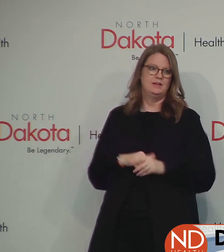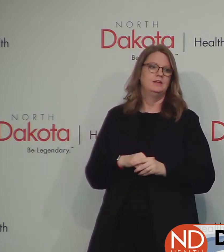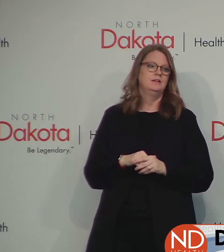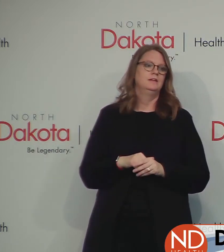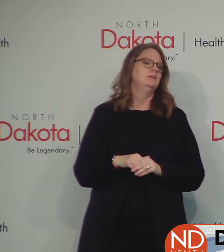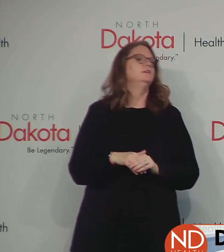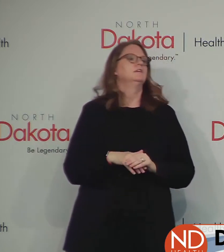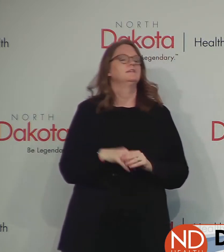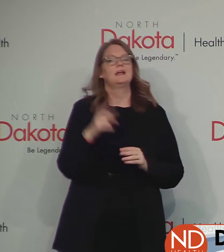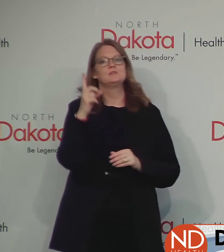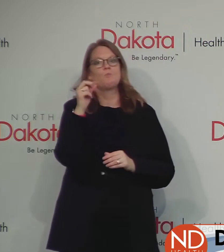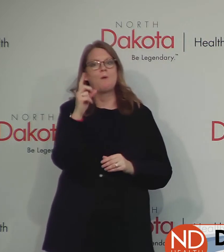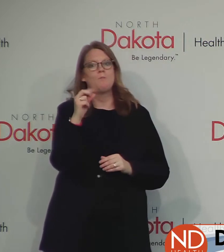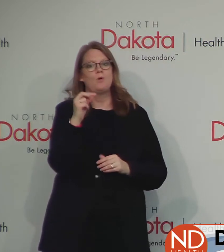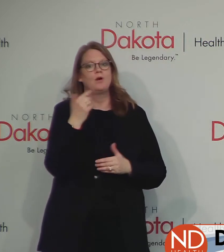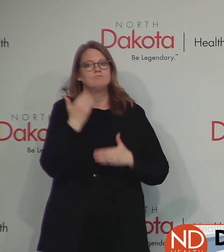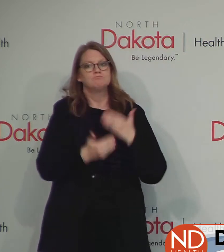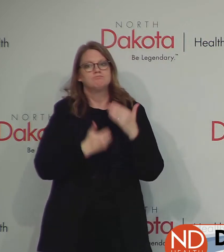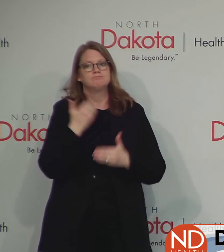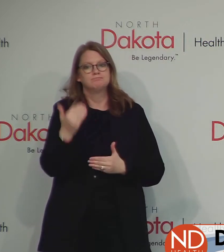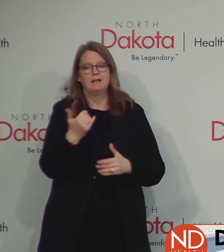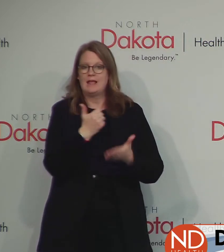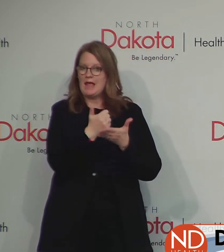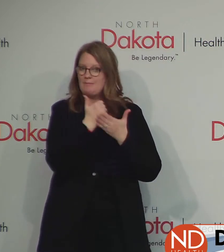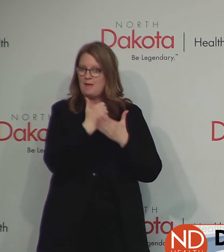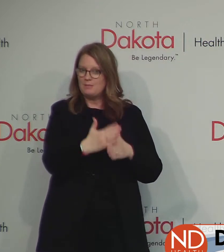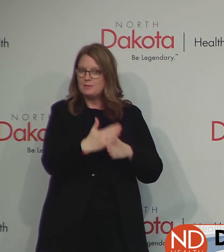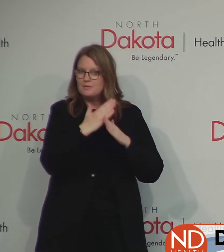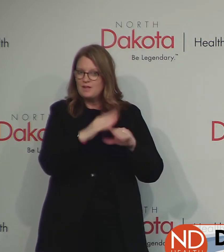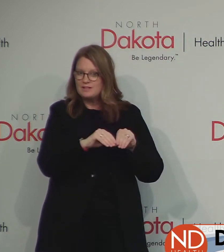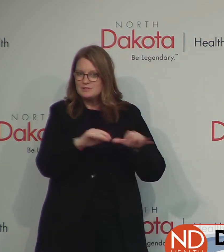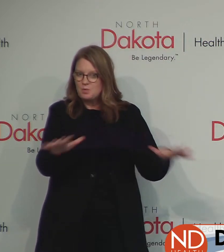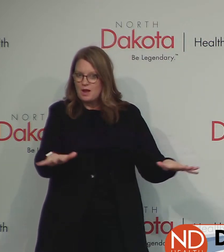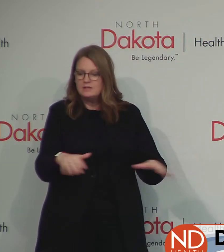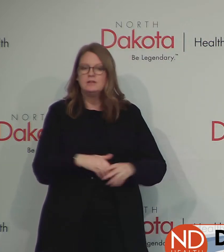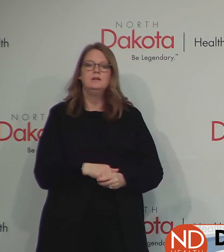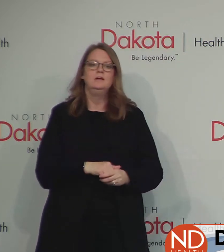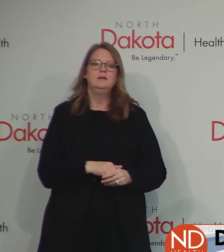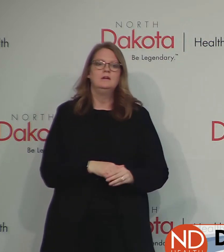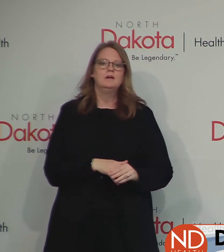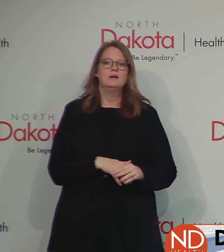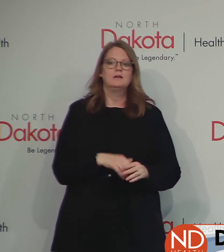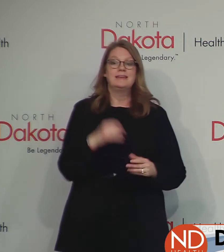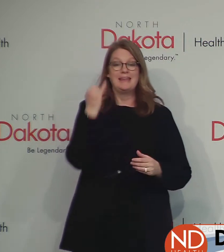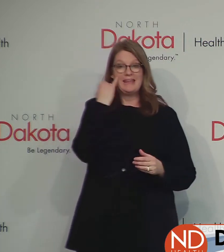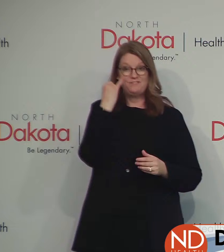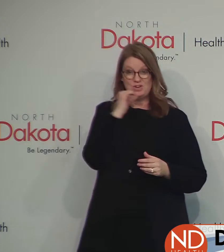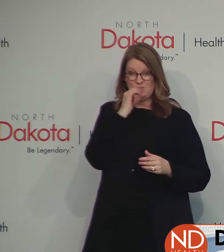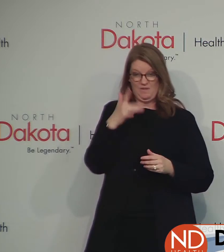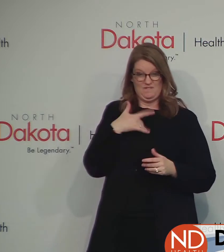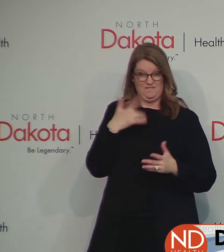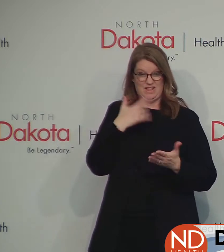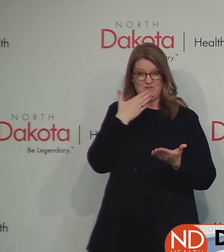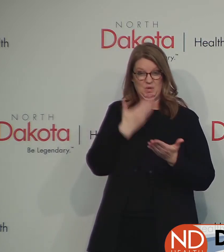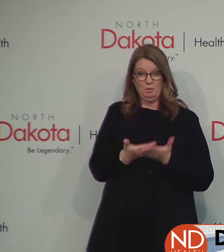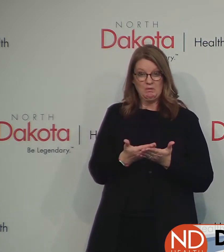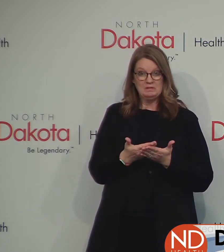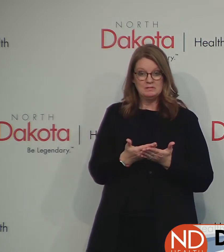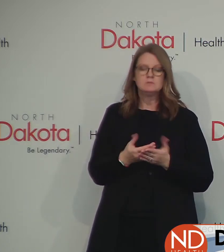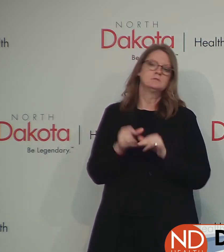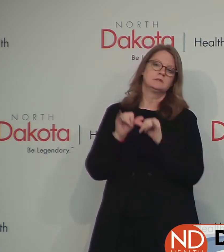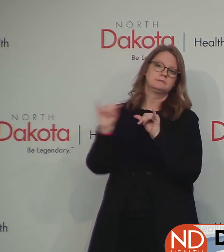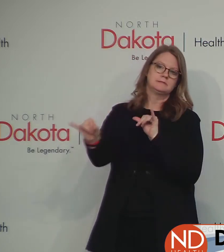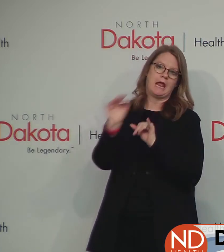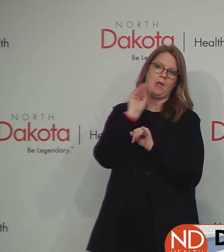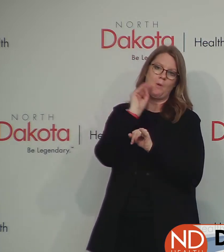know that's just one more step that I'm helping prevent the spread of this disease. And again, remember that if you don't feel well, to stay home when you're sick